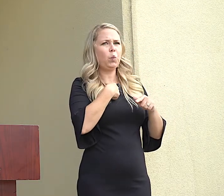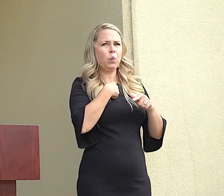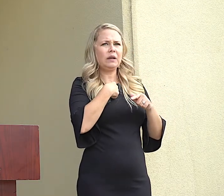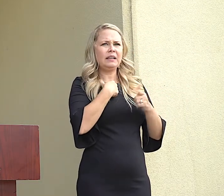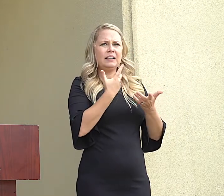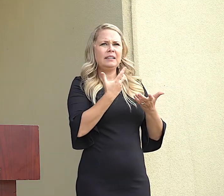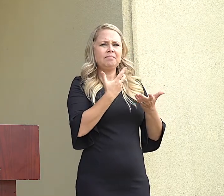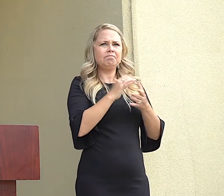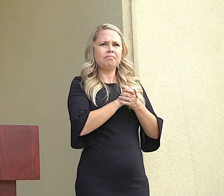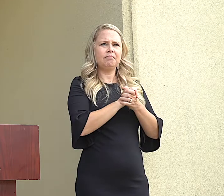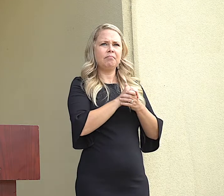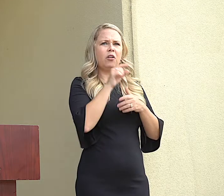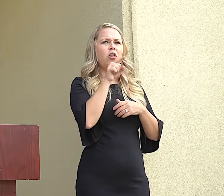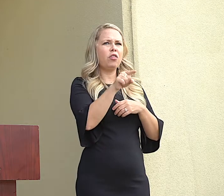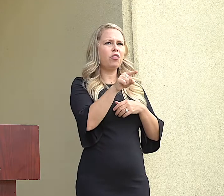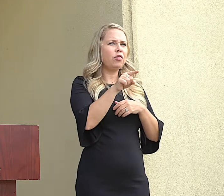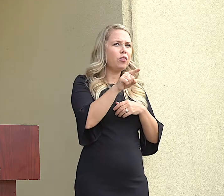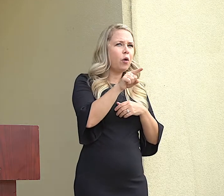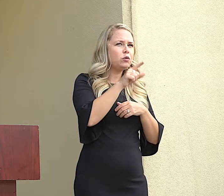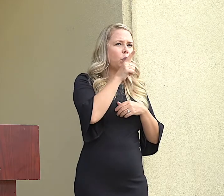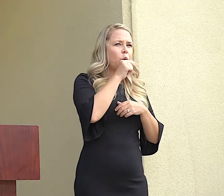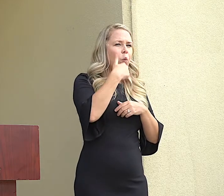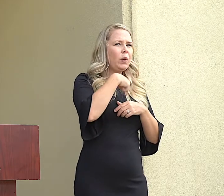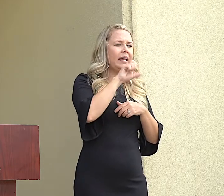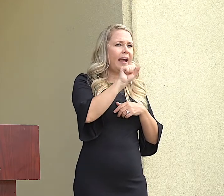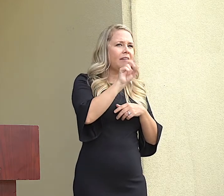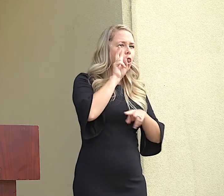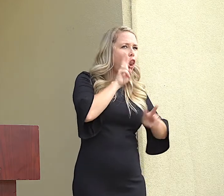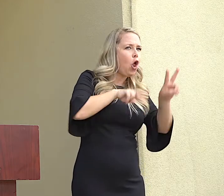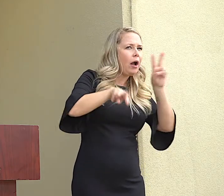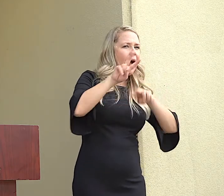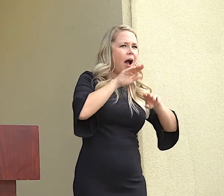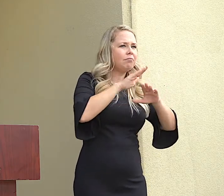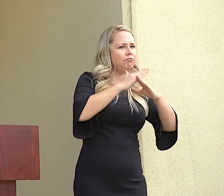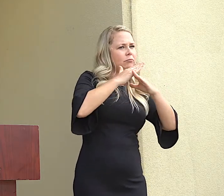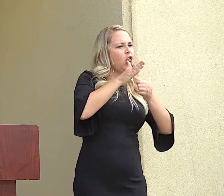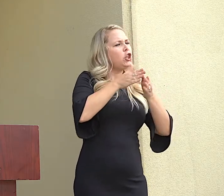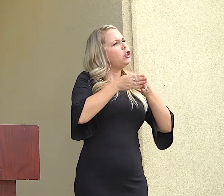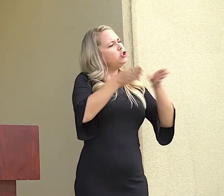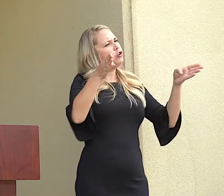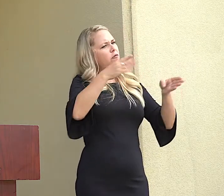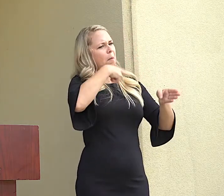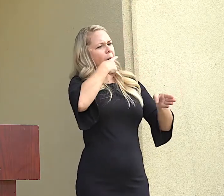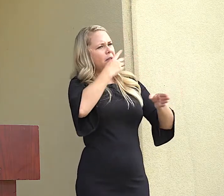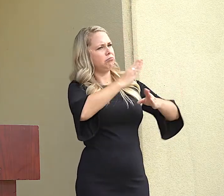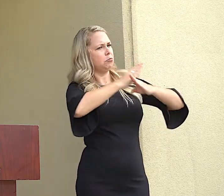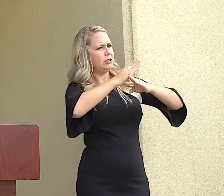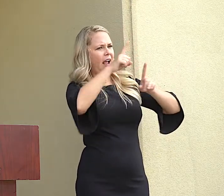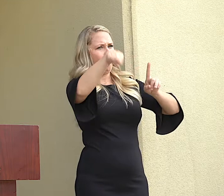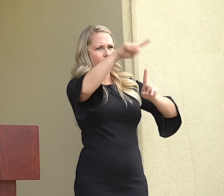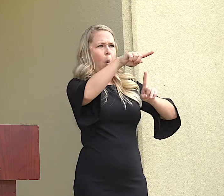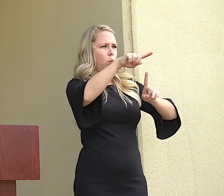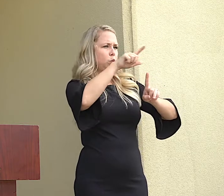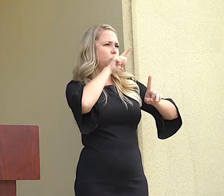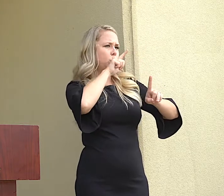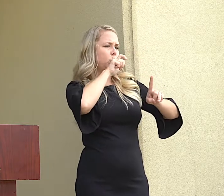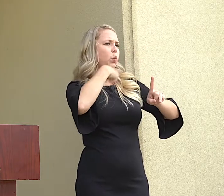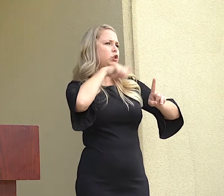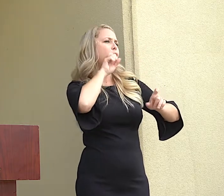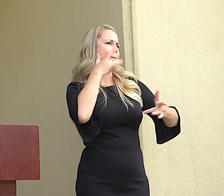Because those are our loved ones as well. We want to look out for them. So how can the general public look out for their loved ones who may be concerned